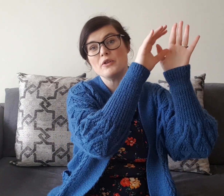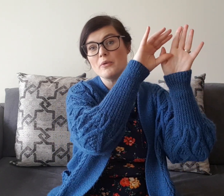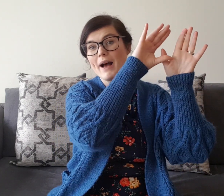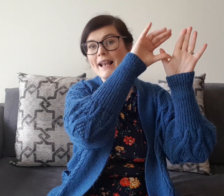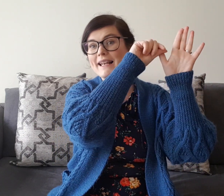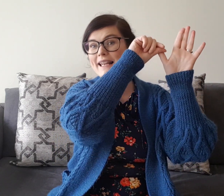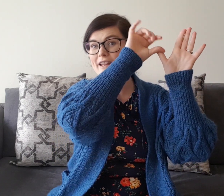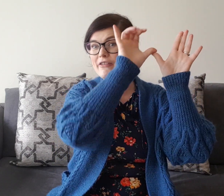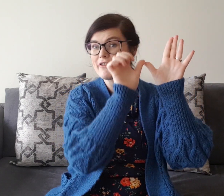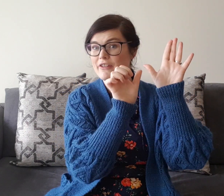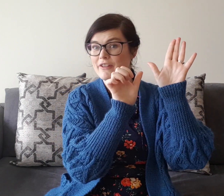to a leaf.